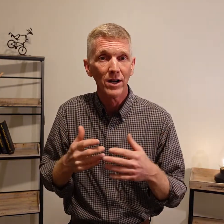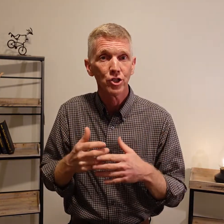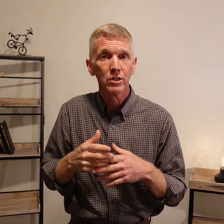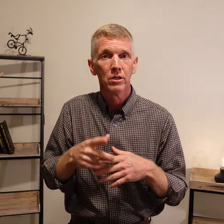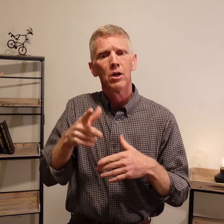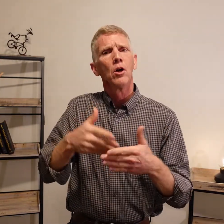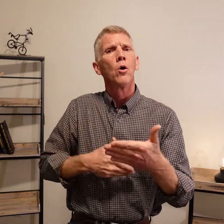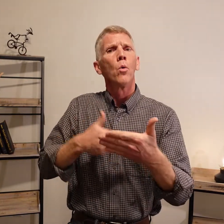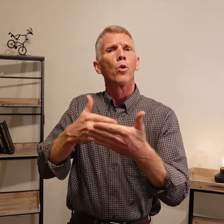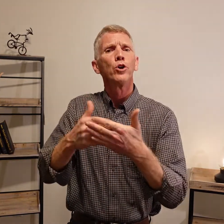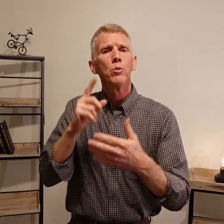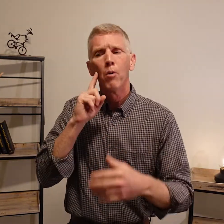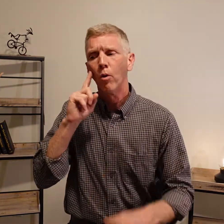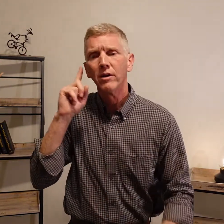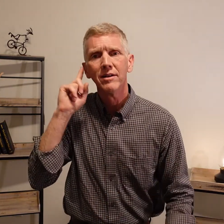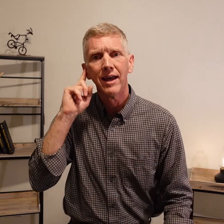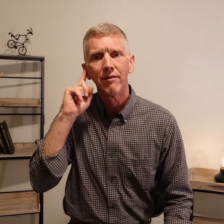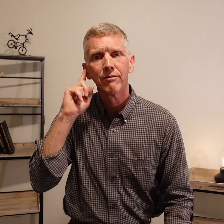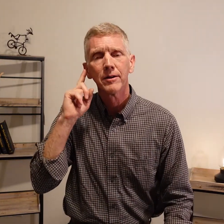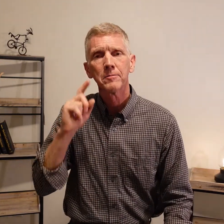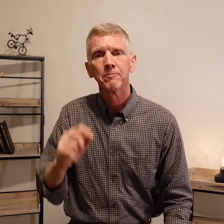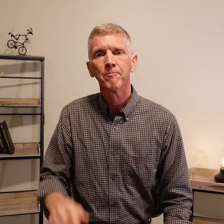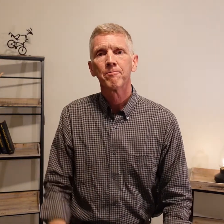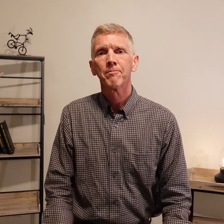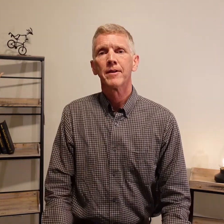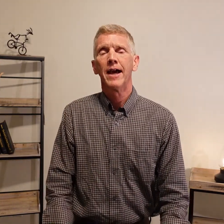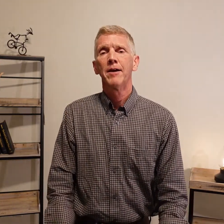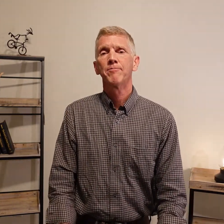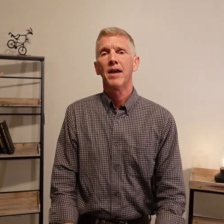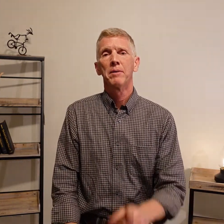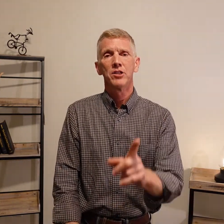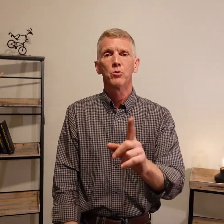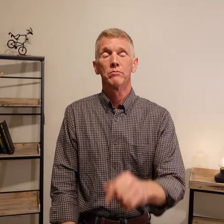question. Were you born deaf? Okay? How about this one?